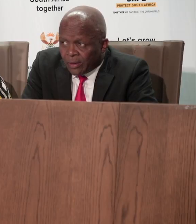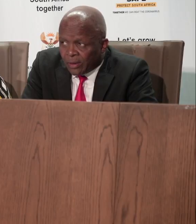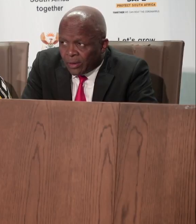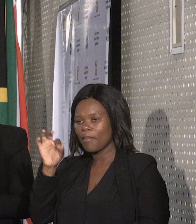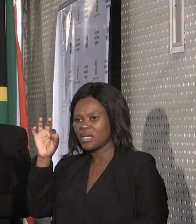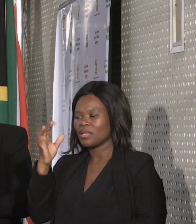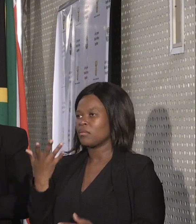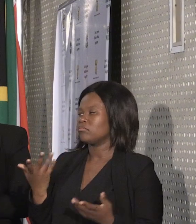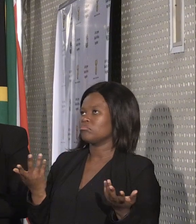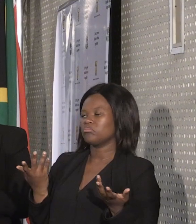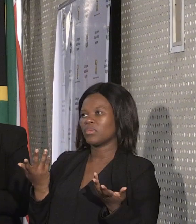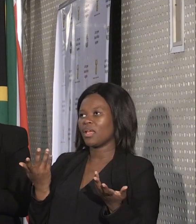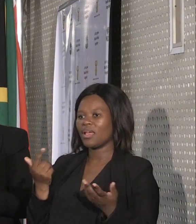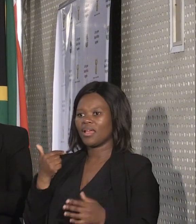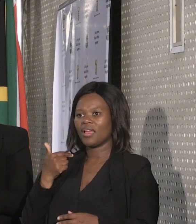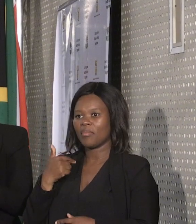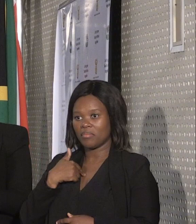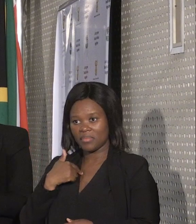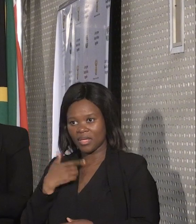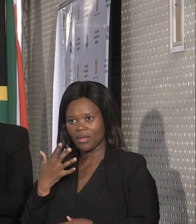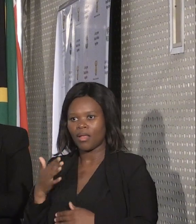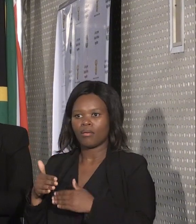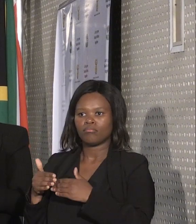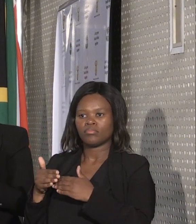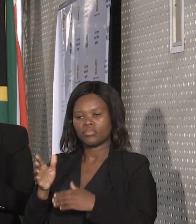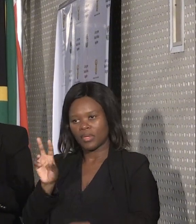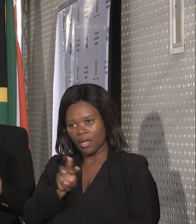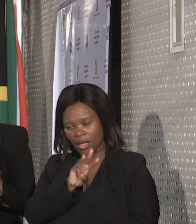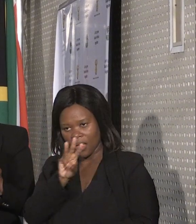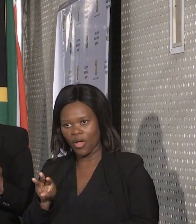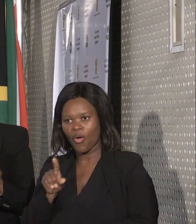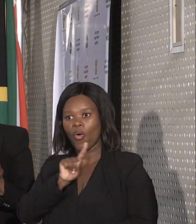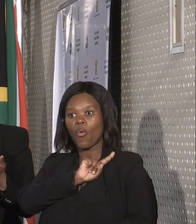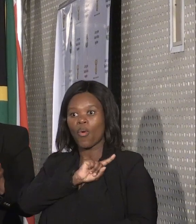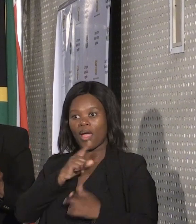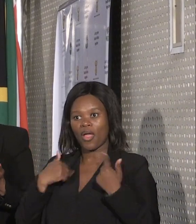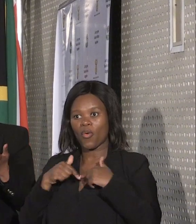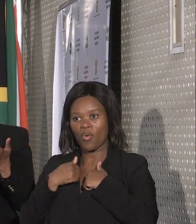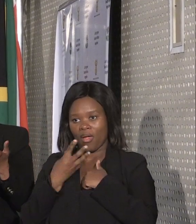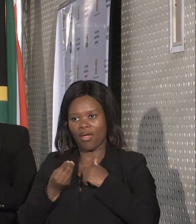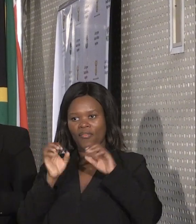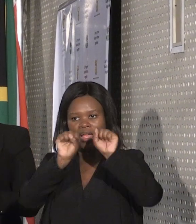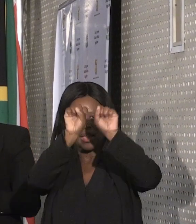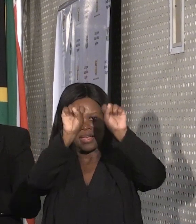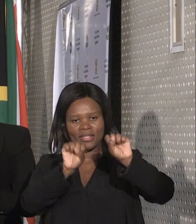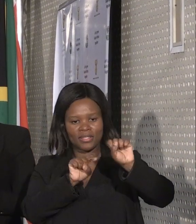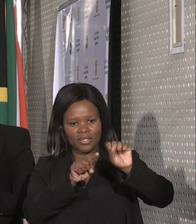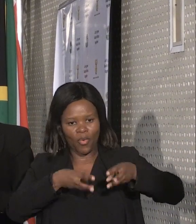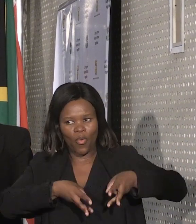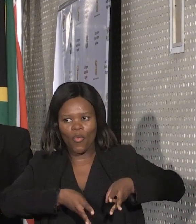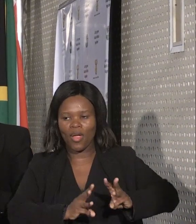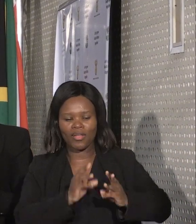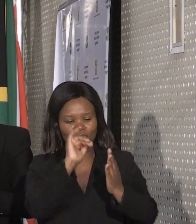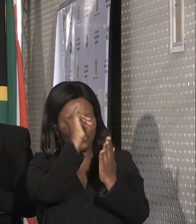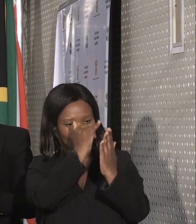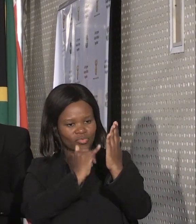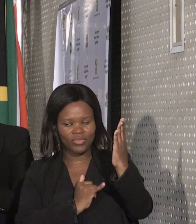probably being careful, because in my view, because we have a systematic manner to check who has